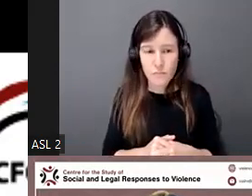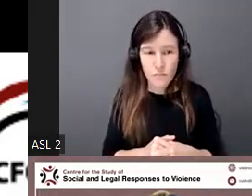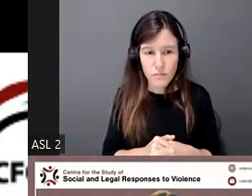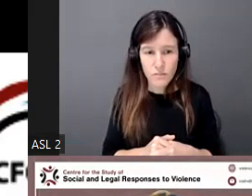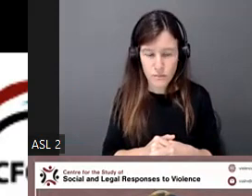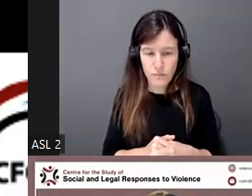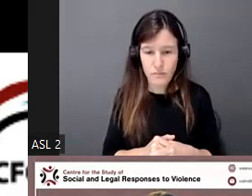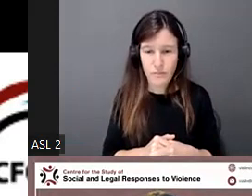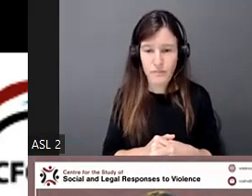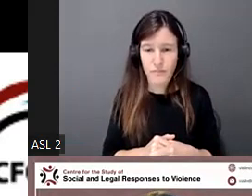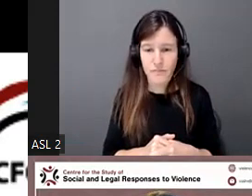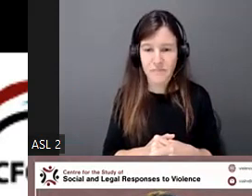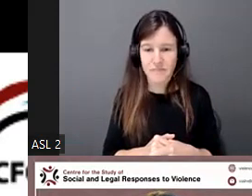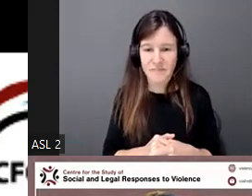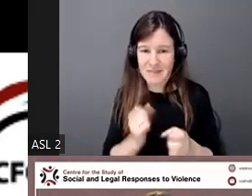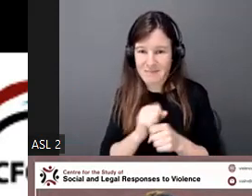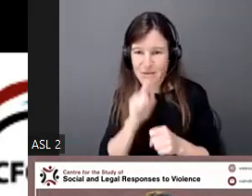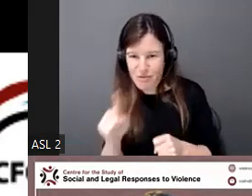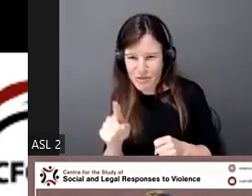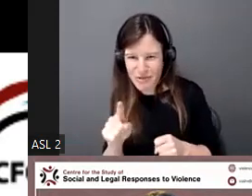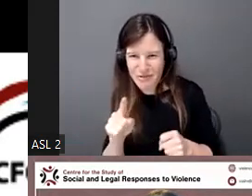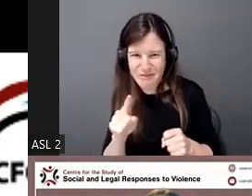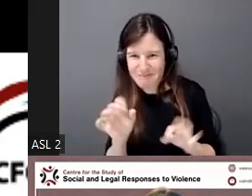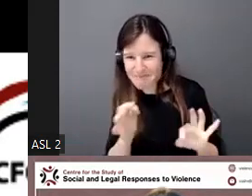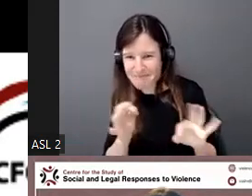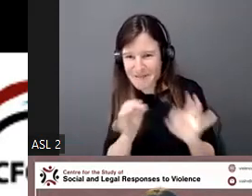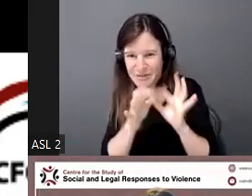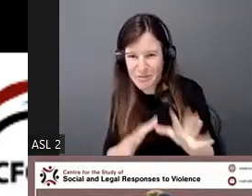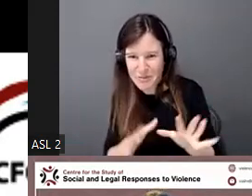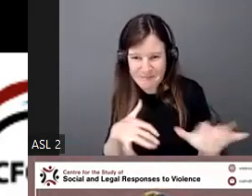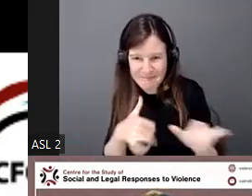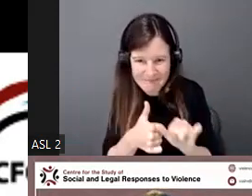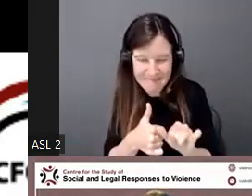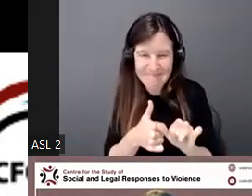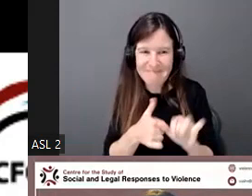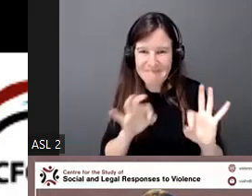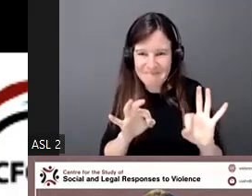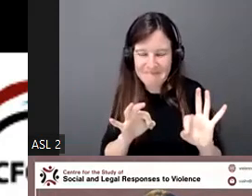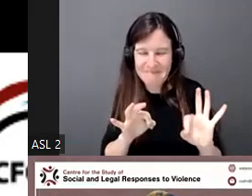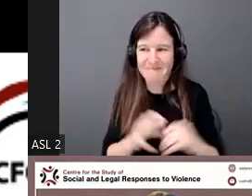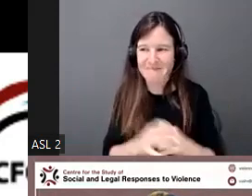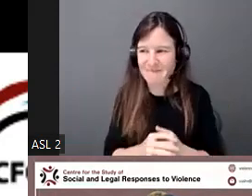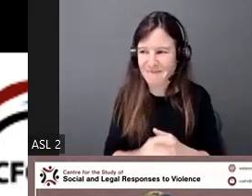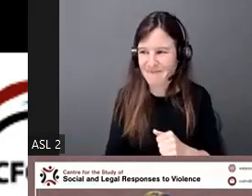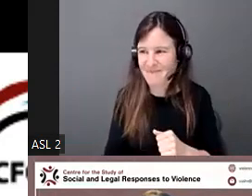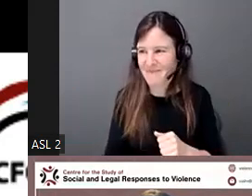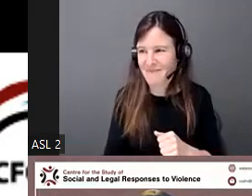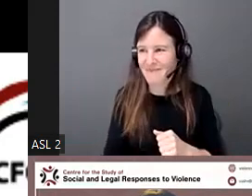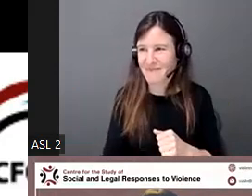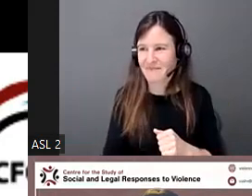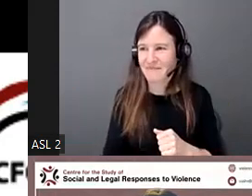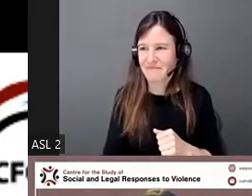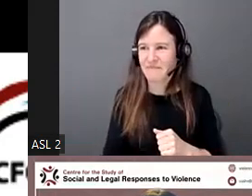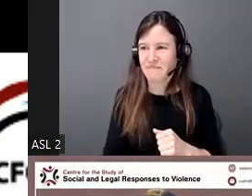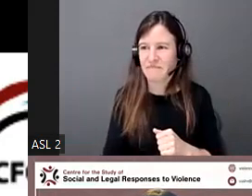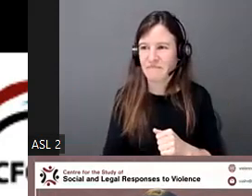make sure that the interpreter hasn't fallen off her chair. So good so far. Today